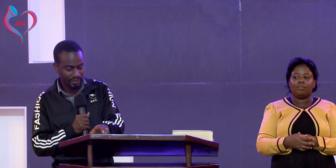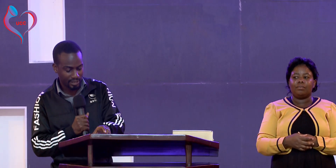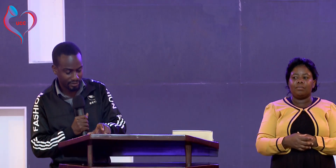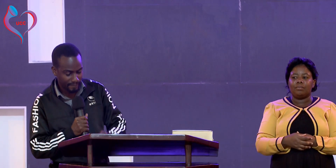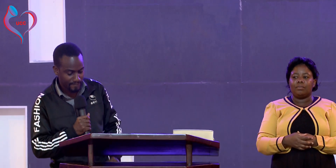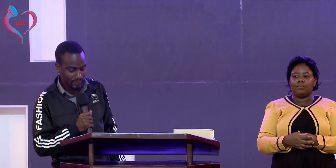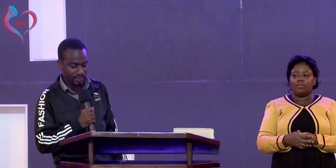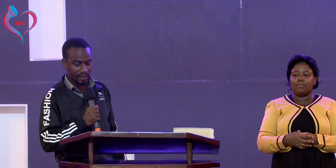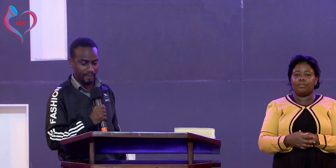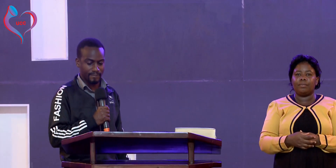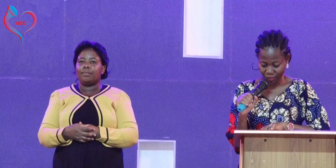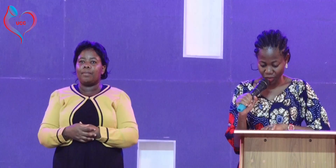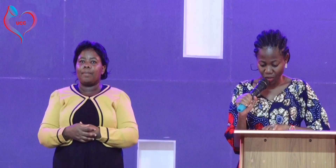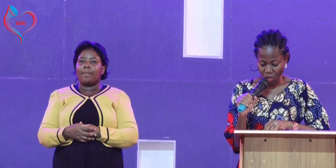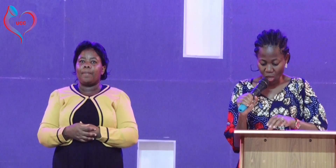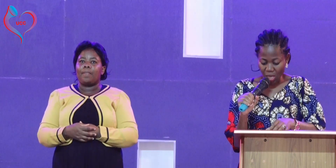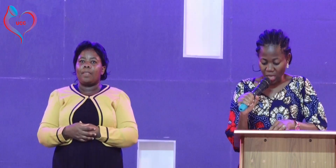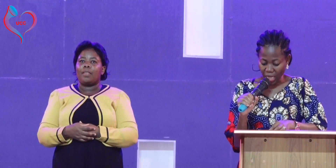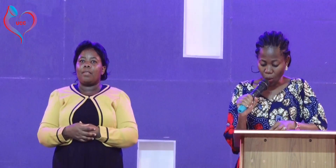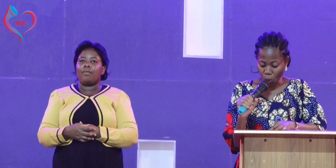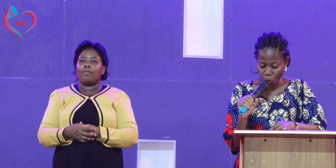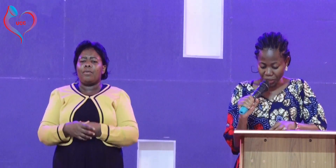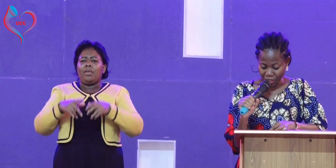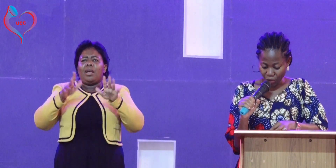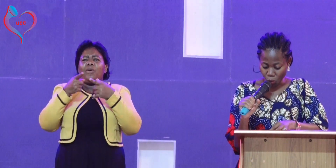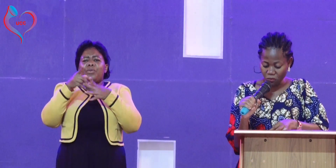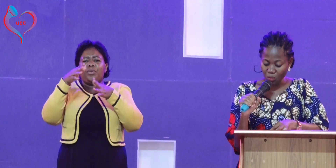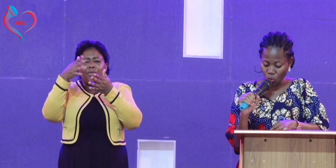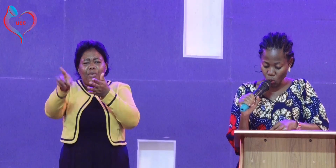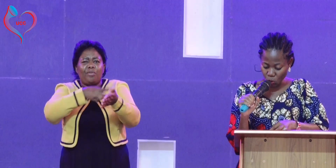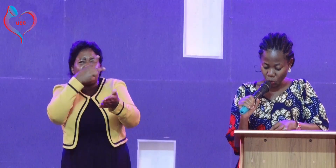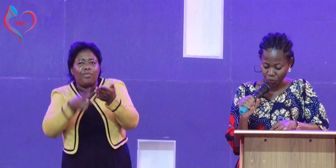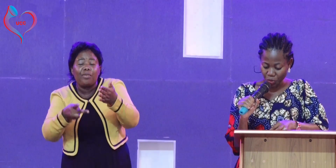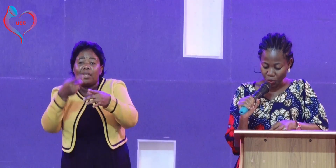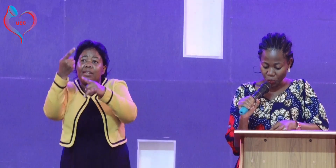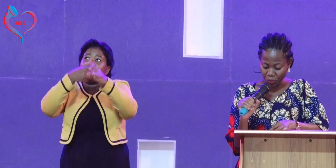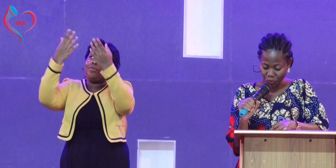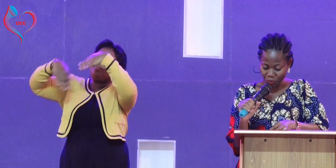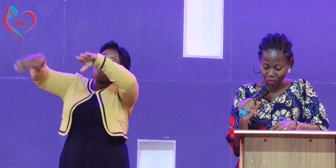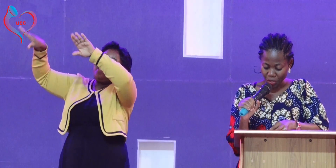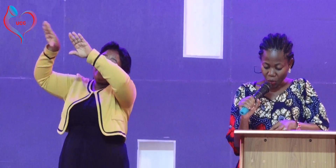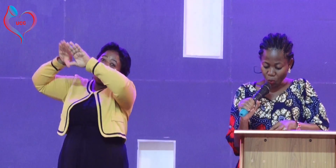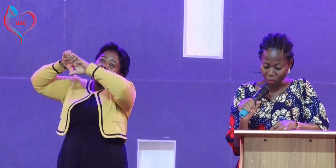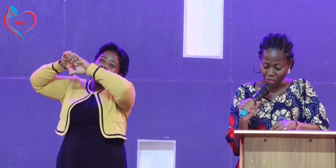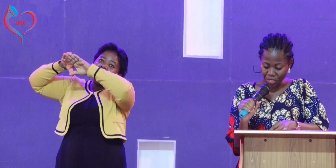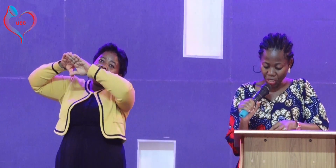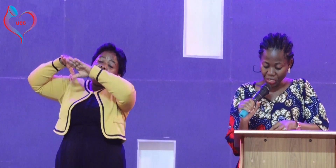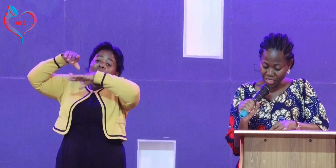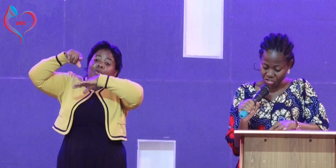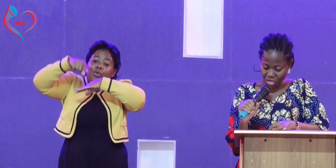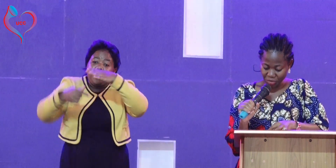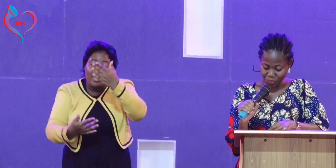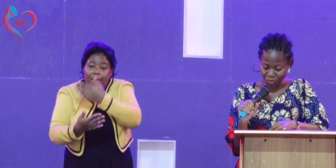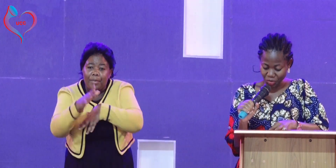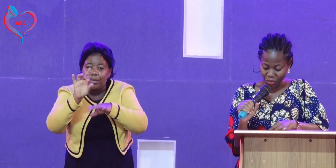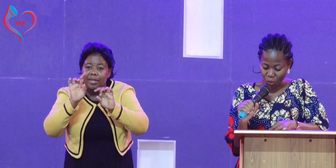kuminanya orekuminebili. Aha. Nga ogude okuvamu gulu. Ngo ogude okuvamu gulu. Gwemunye nye